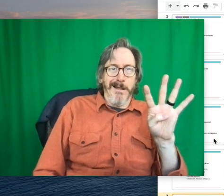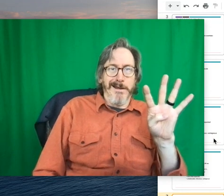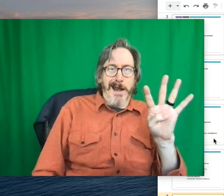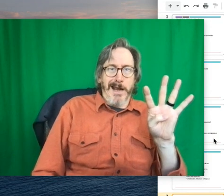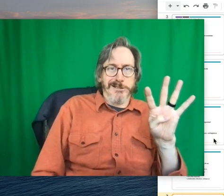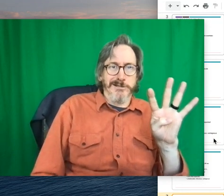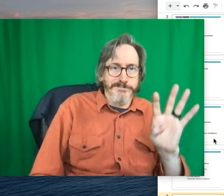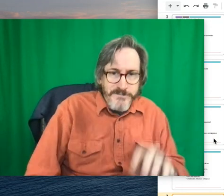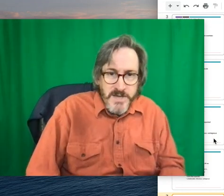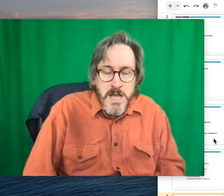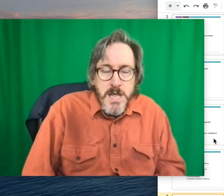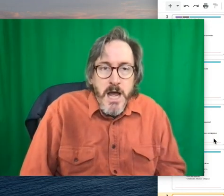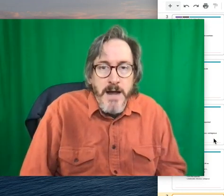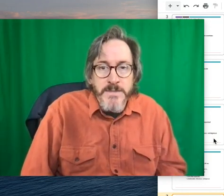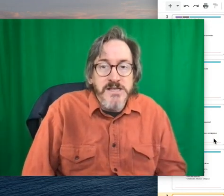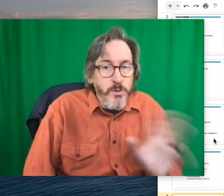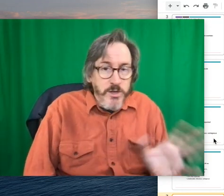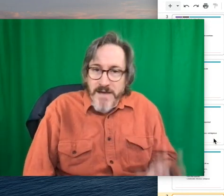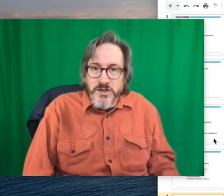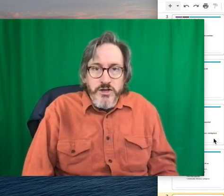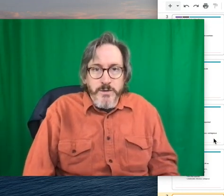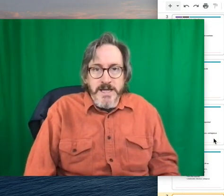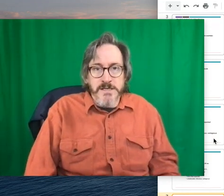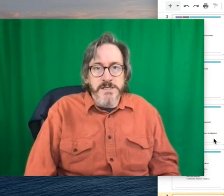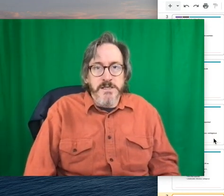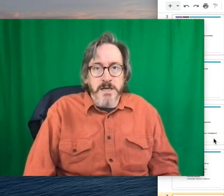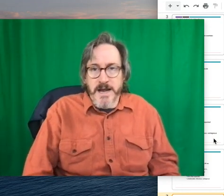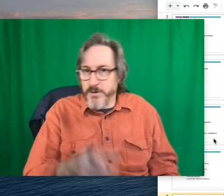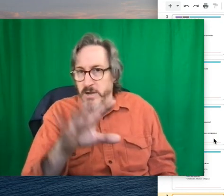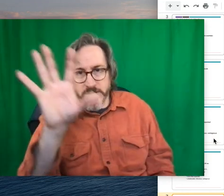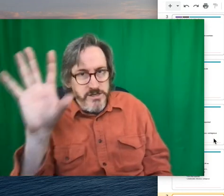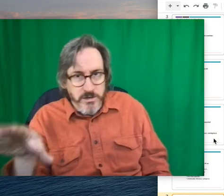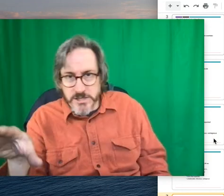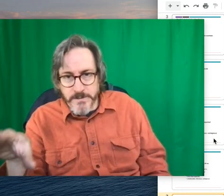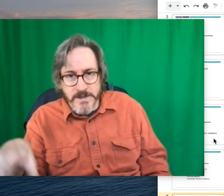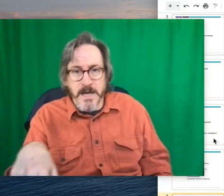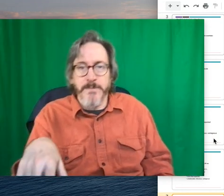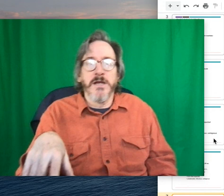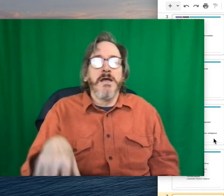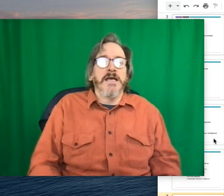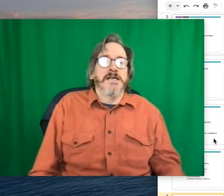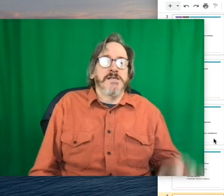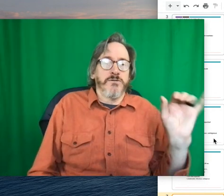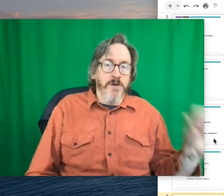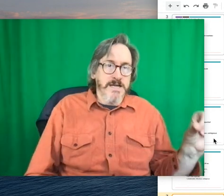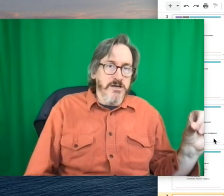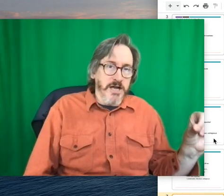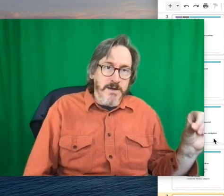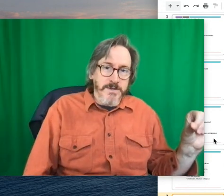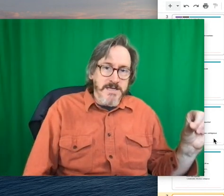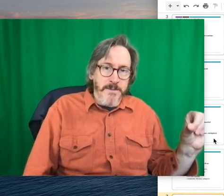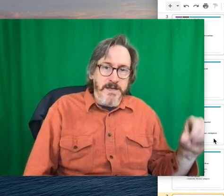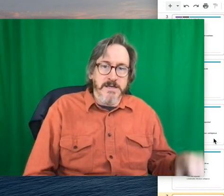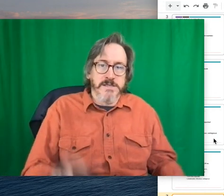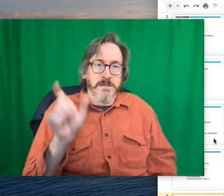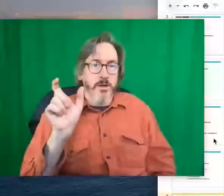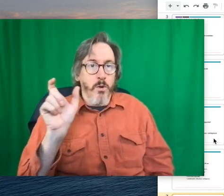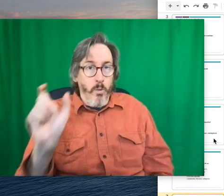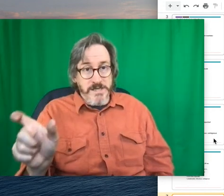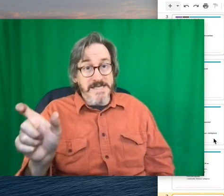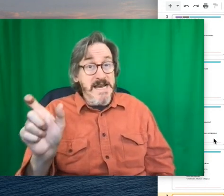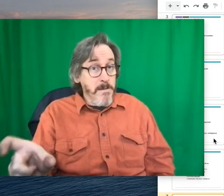some bull on that answer? So what you have to do is, and I put all the instructions up on top, is write, jot down what the topic